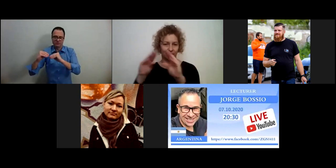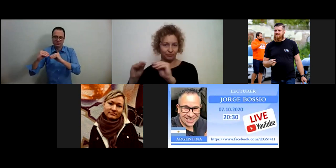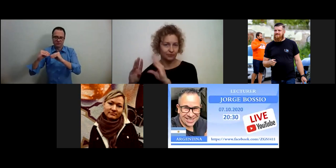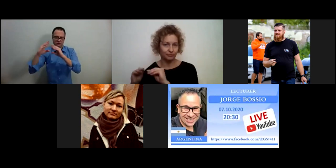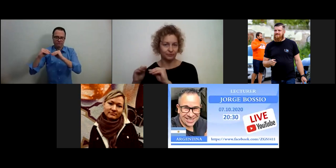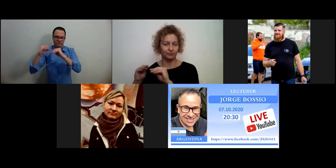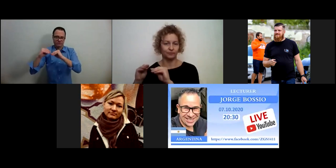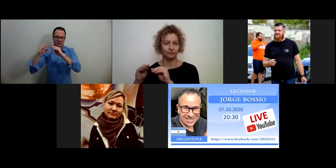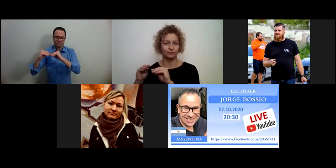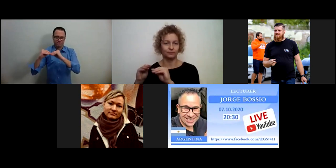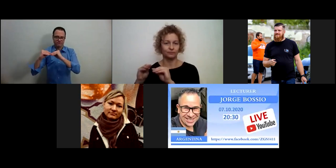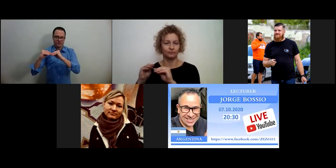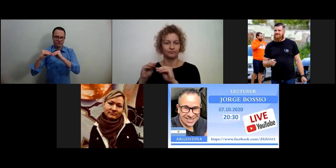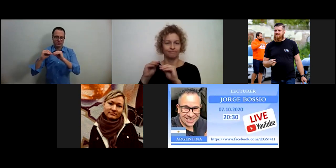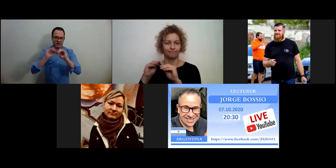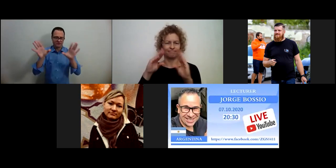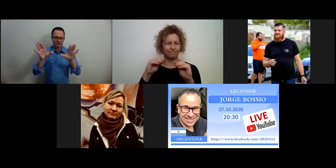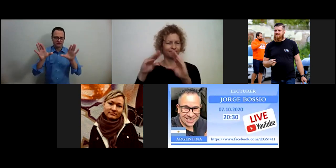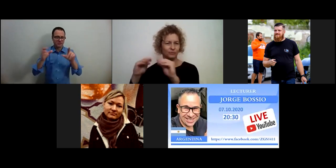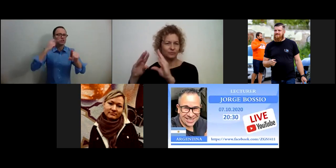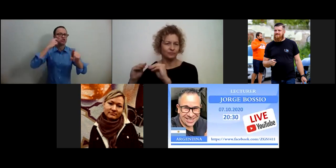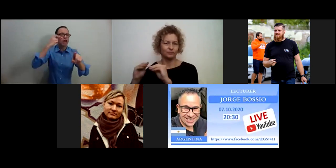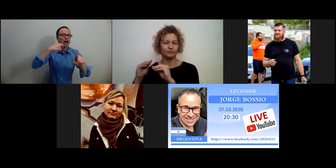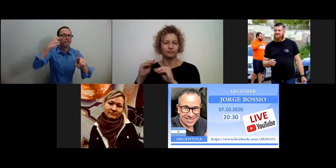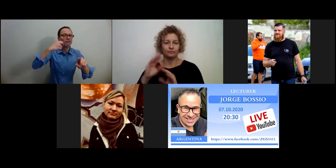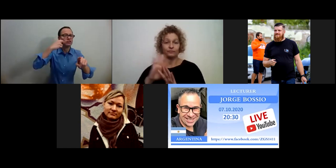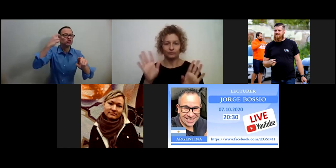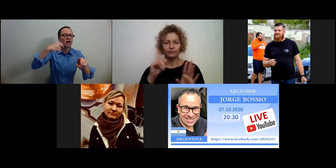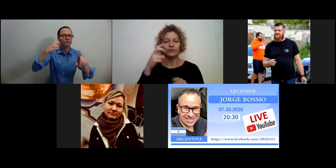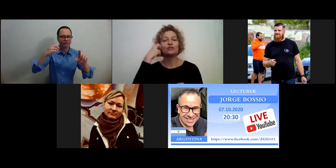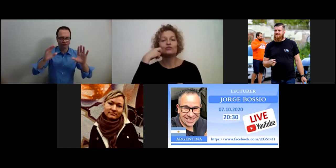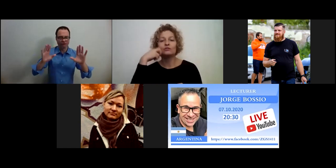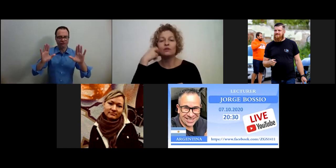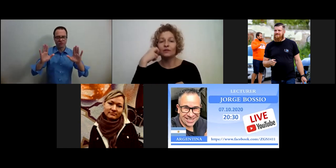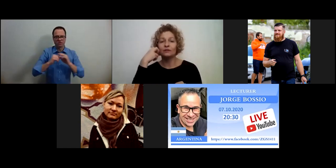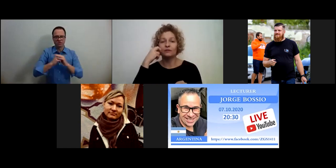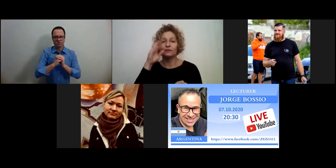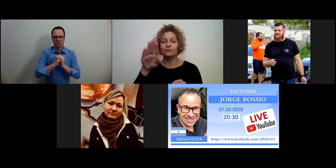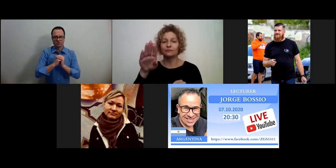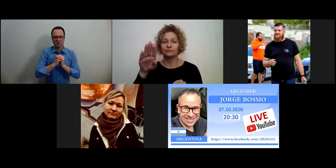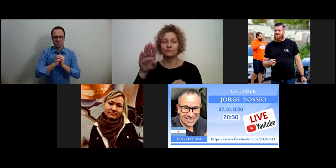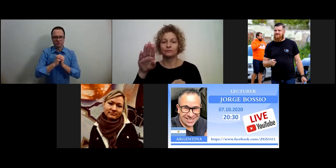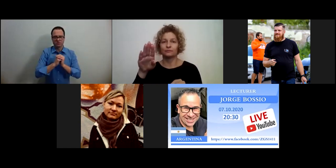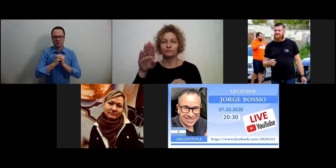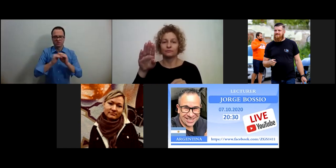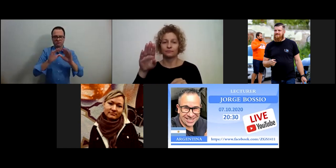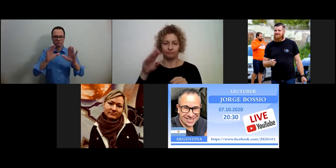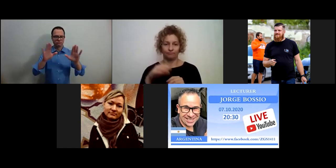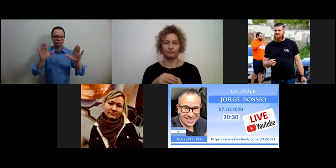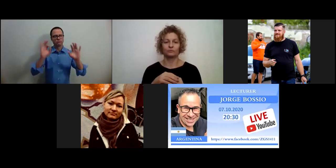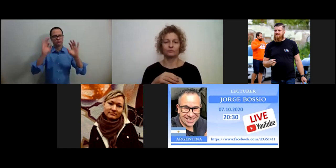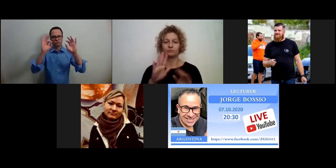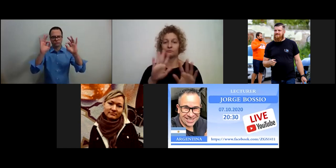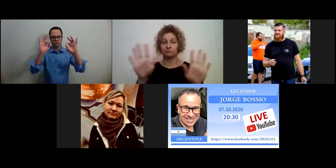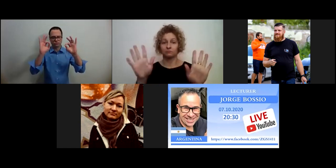Please, presenters, turn off your cameras. Jeff, please.